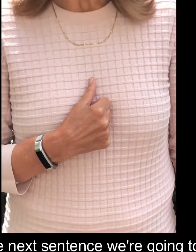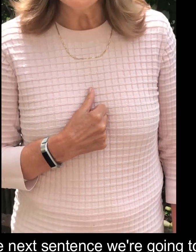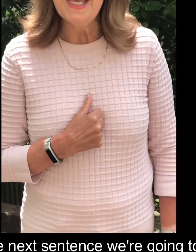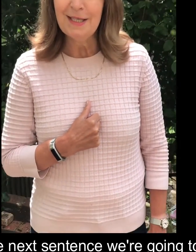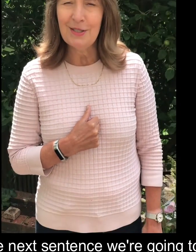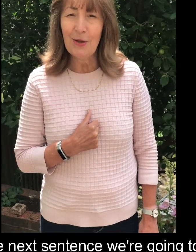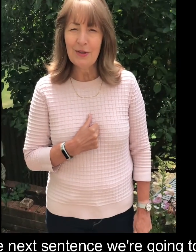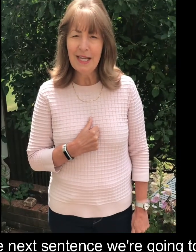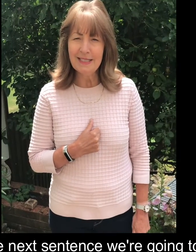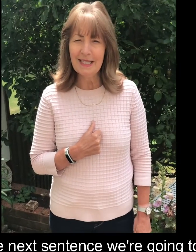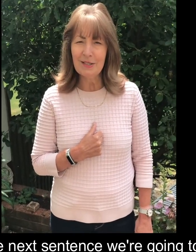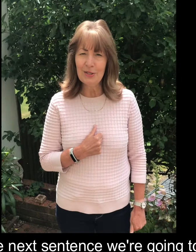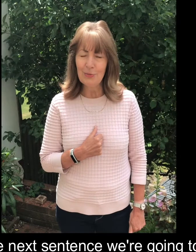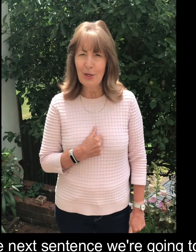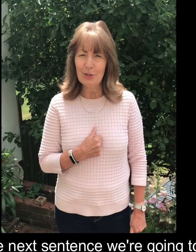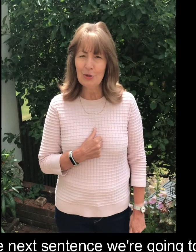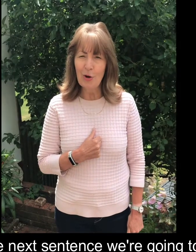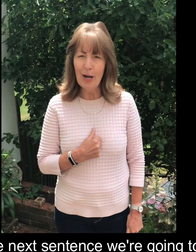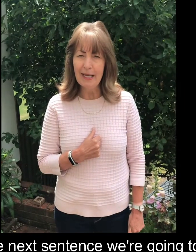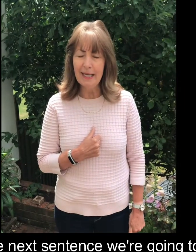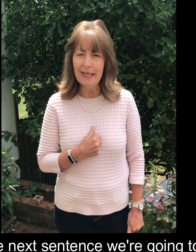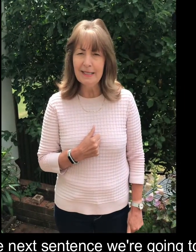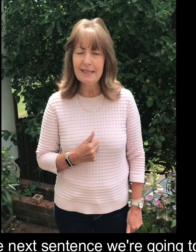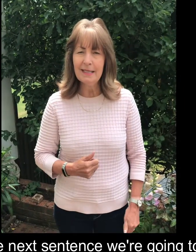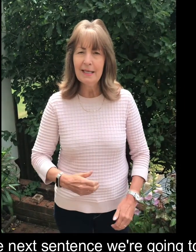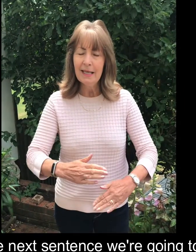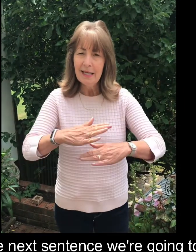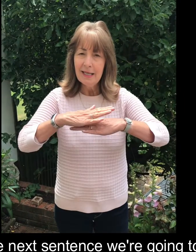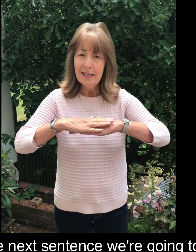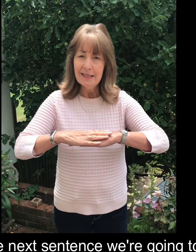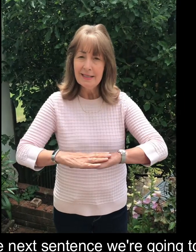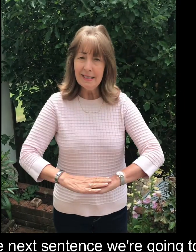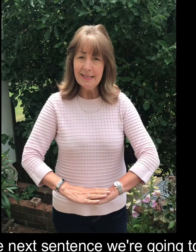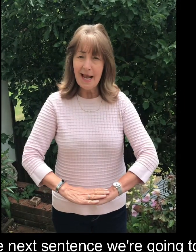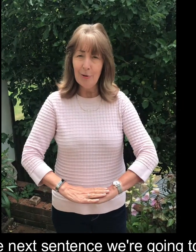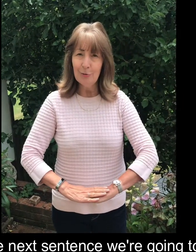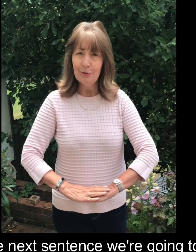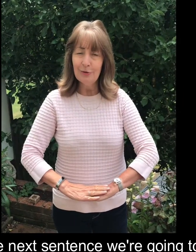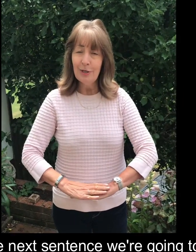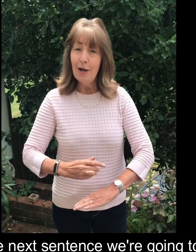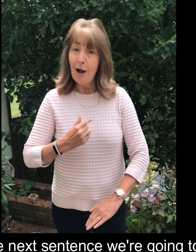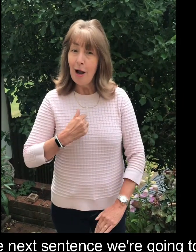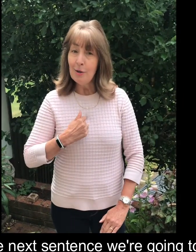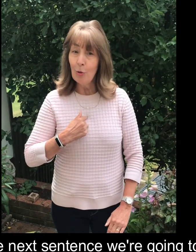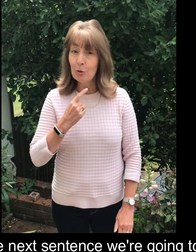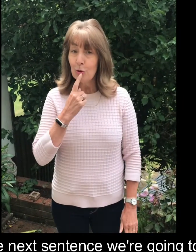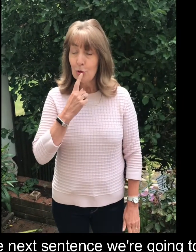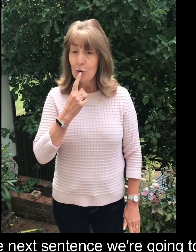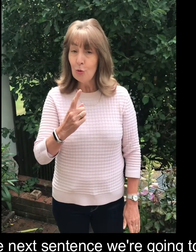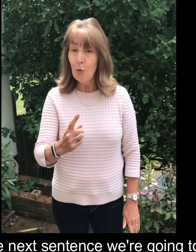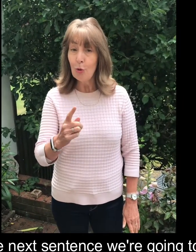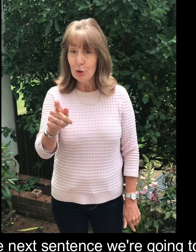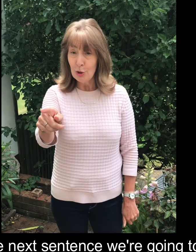Okay, so the next sentence we're going to try is, sit down, I want to talk to